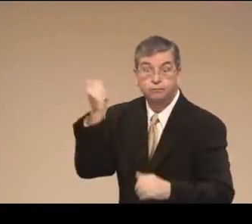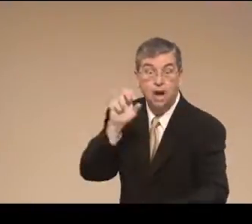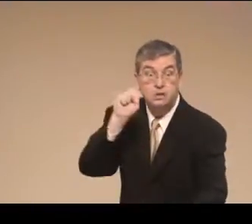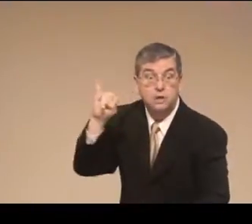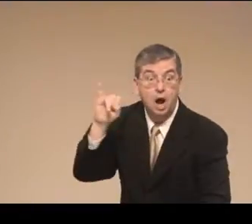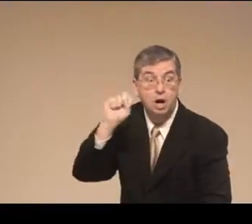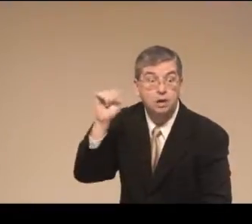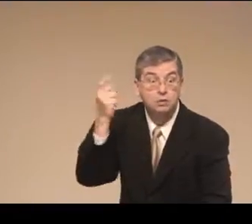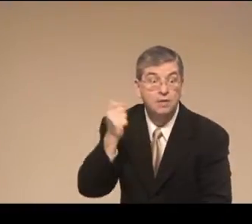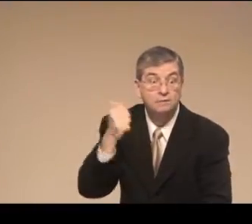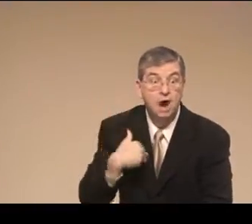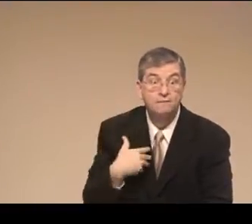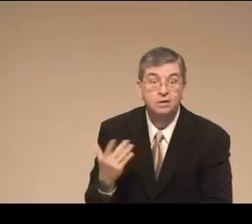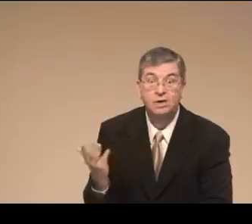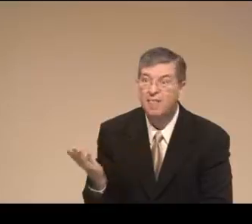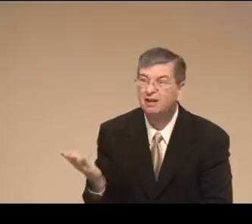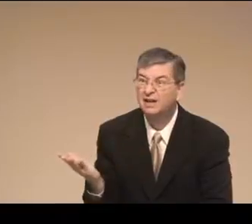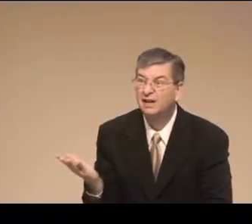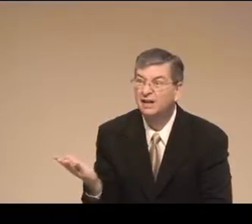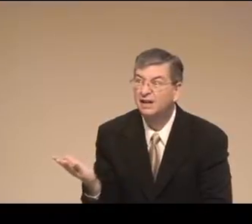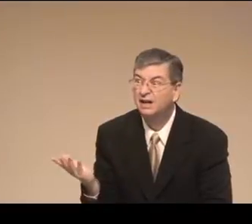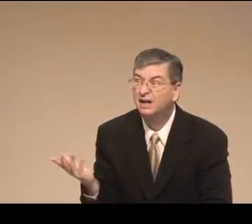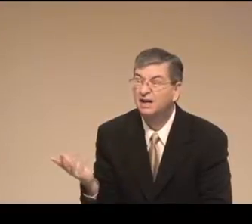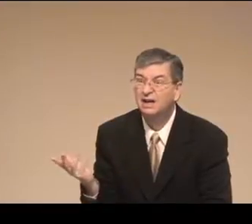impoverished. Did they have SSI back then?